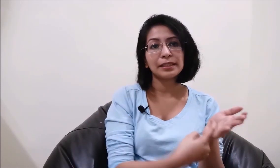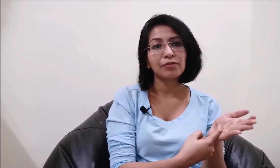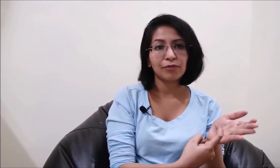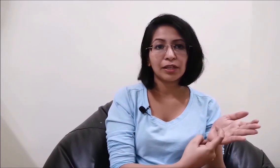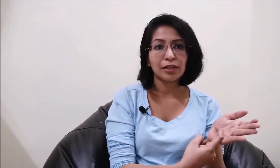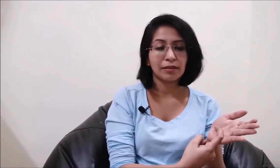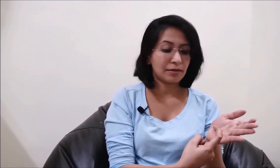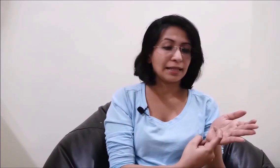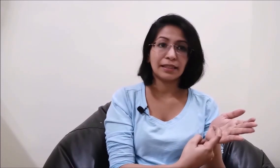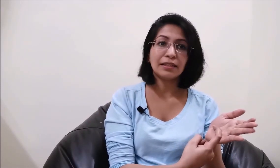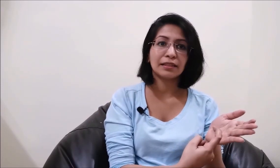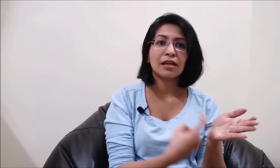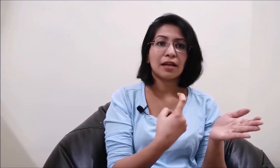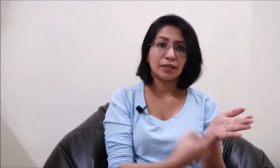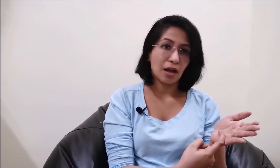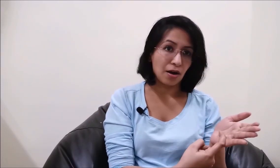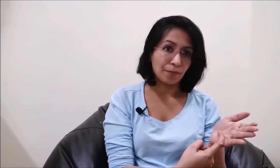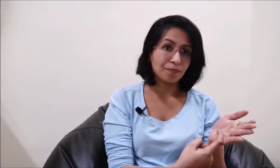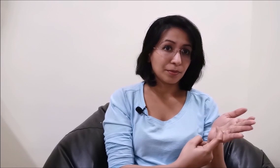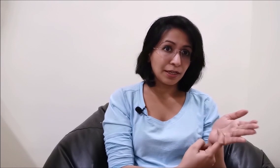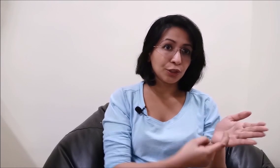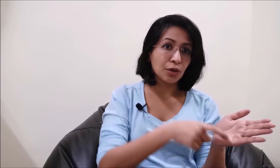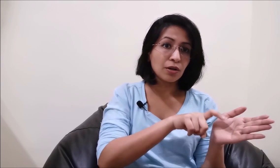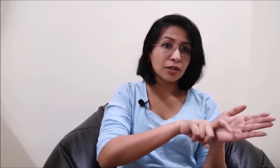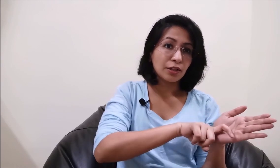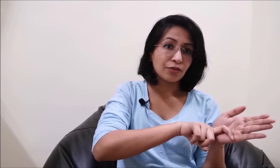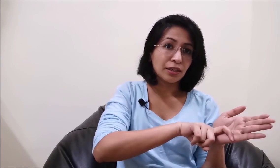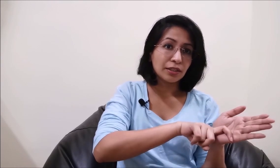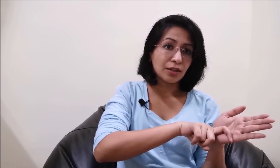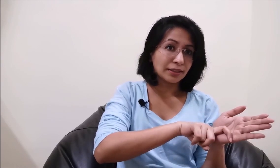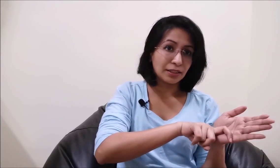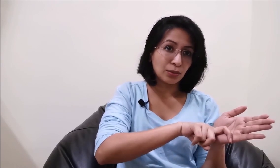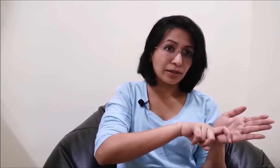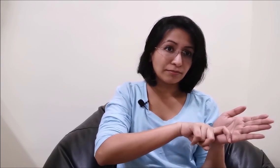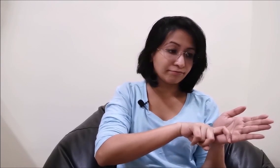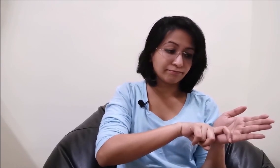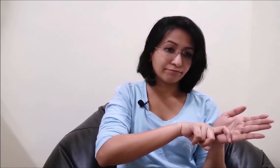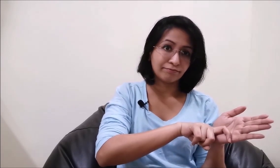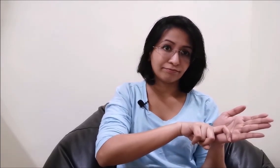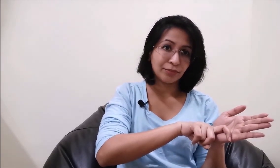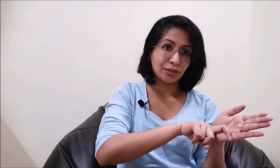the finger like this is R. But make sure your finger is not this way. You